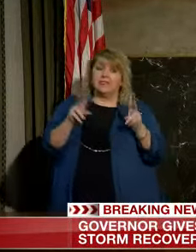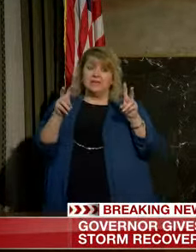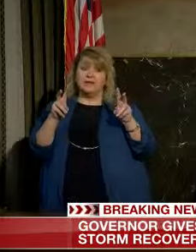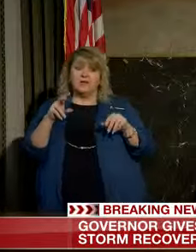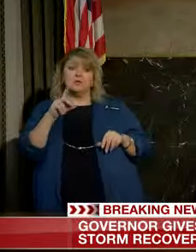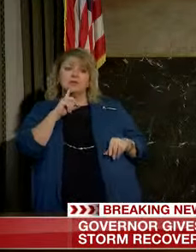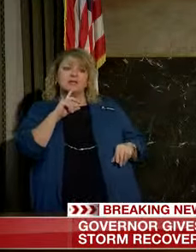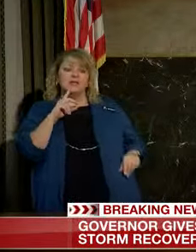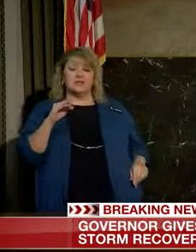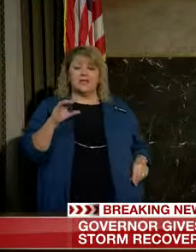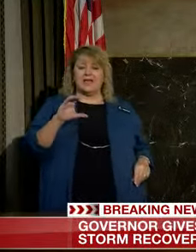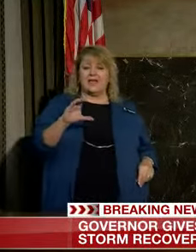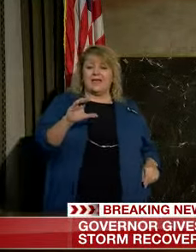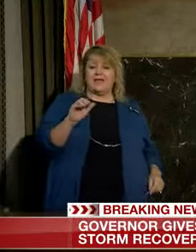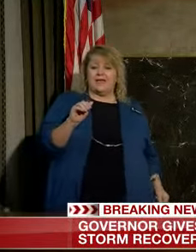Parish.